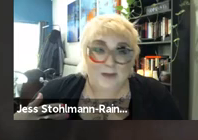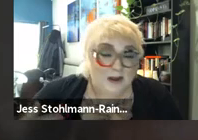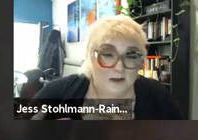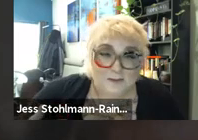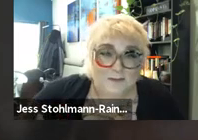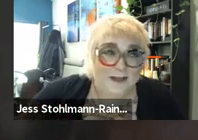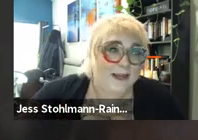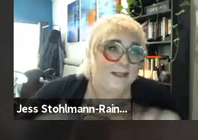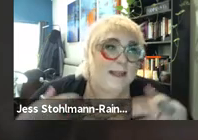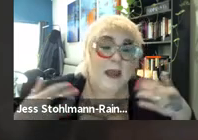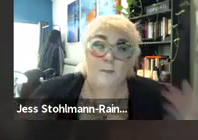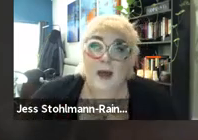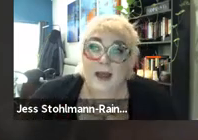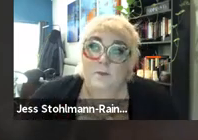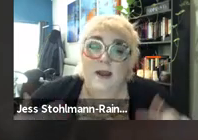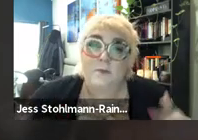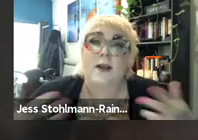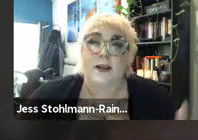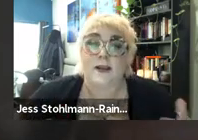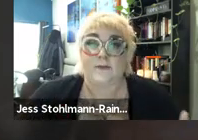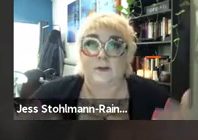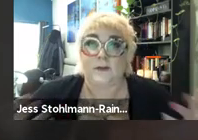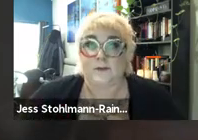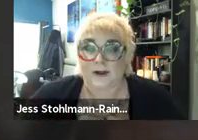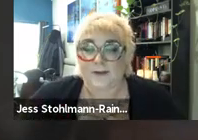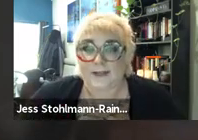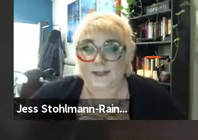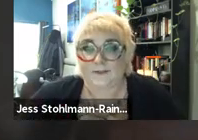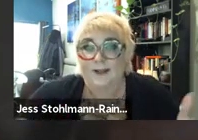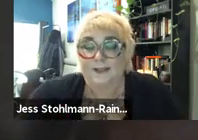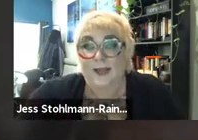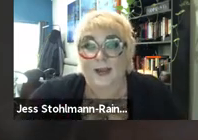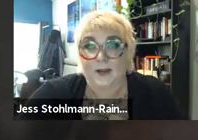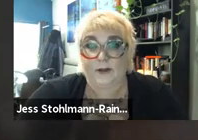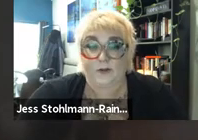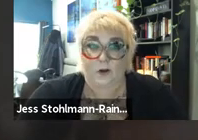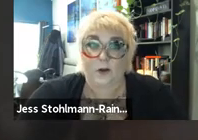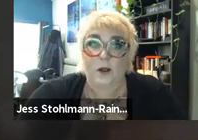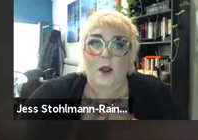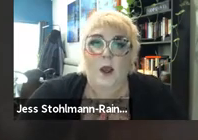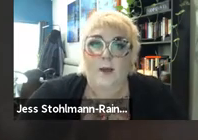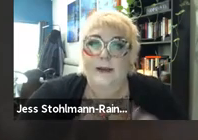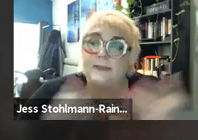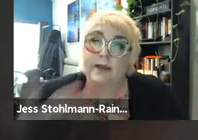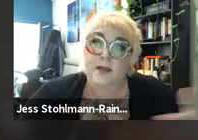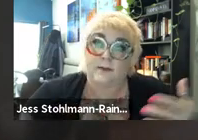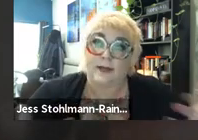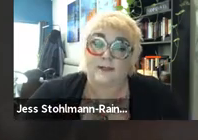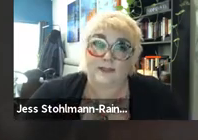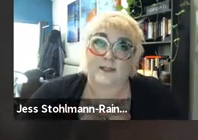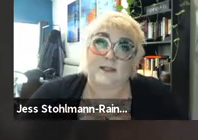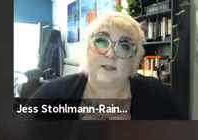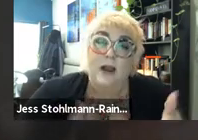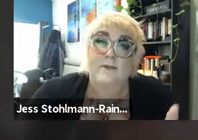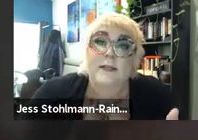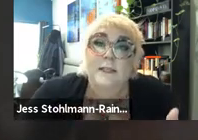standards about how we implement things but when one an individual nonprofit is giving is in that kind of control um and is making those